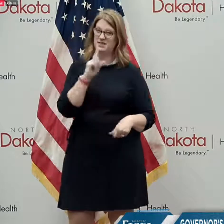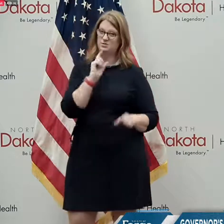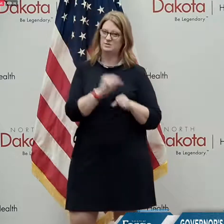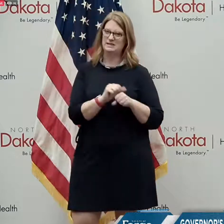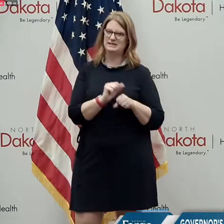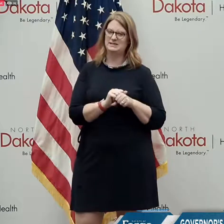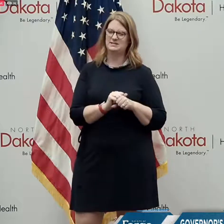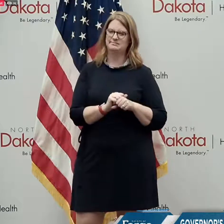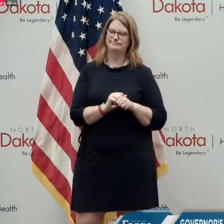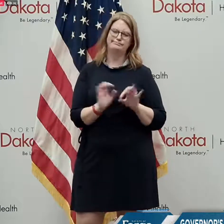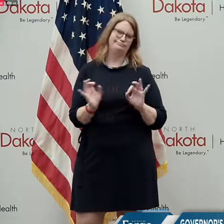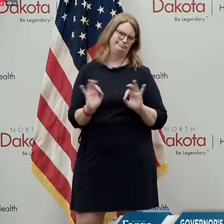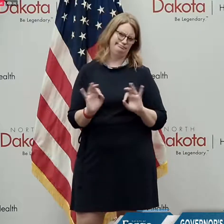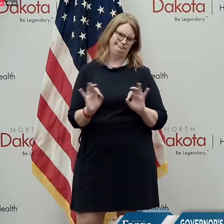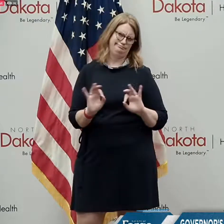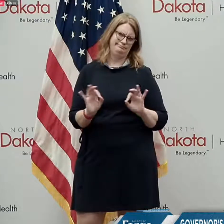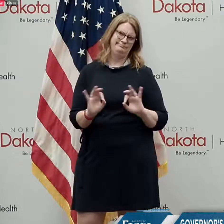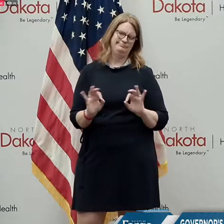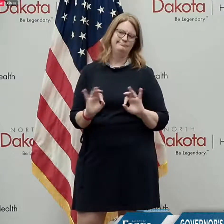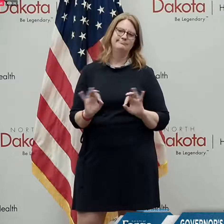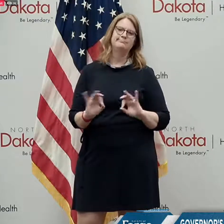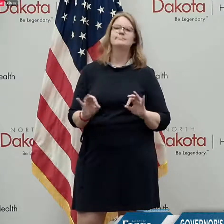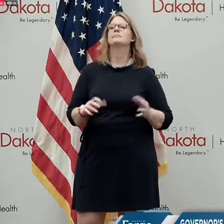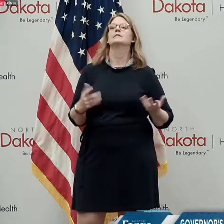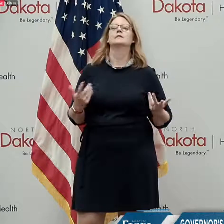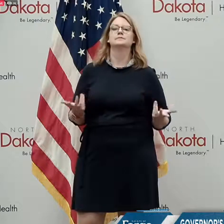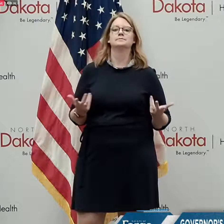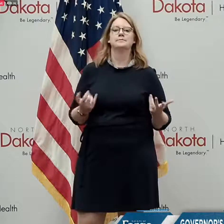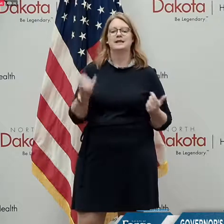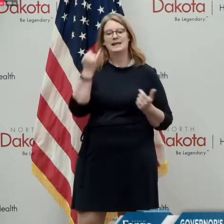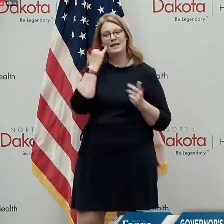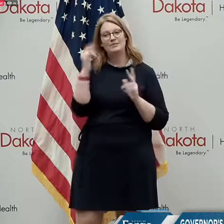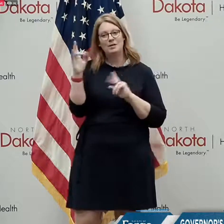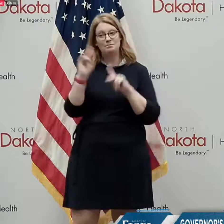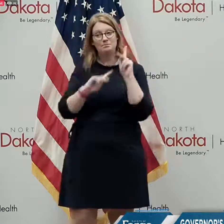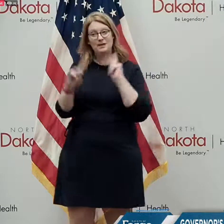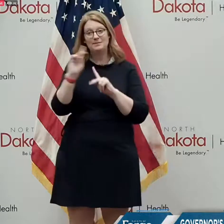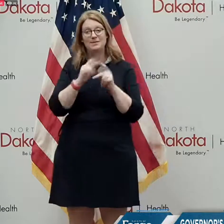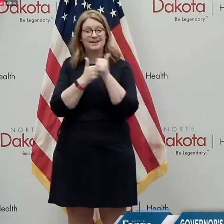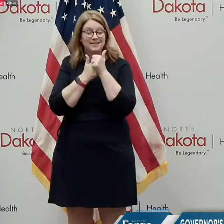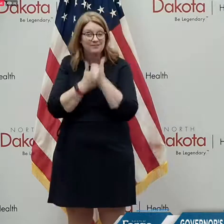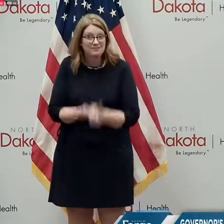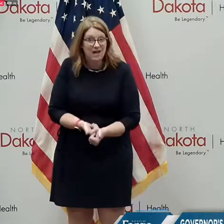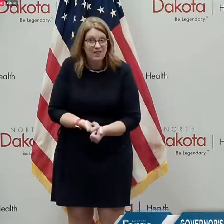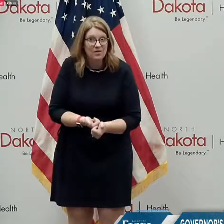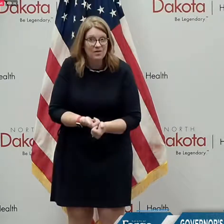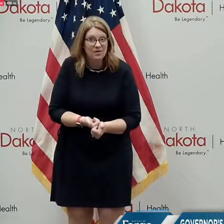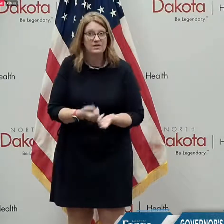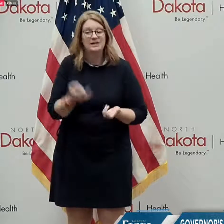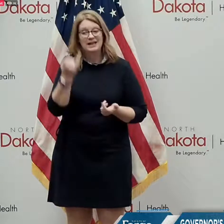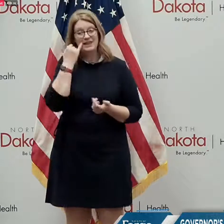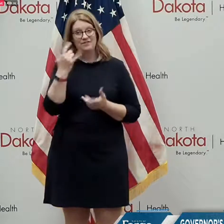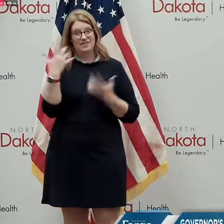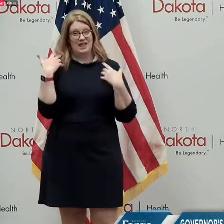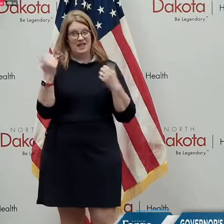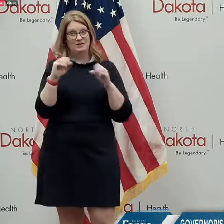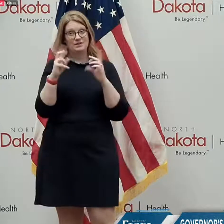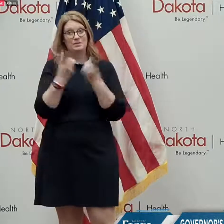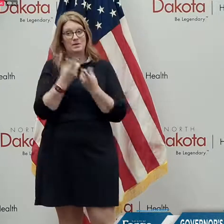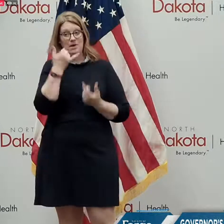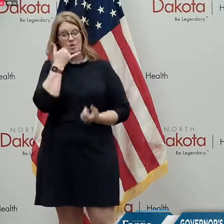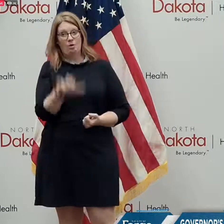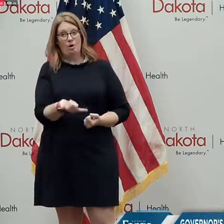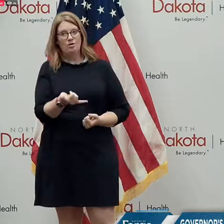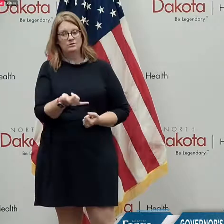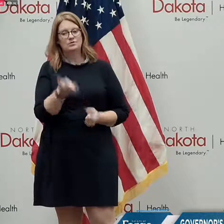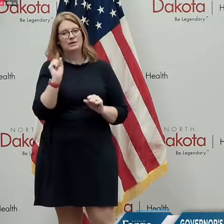it's not that long of a period of time. And so if people can just really comply when you get that phone call from the health department, we can really reduce